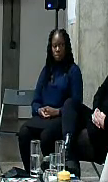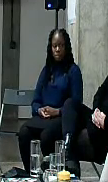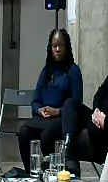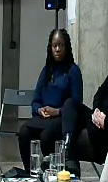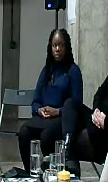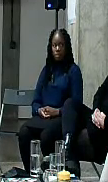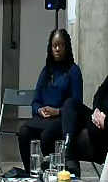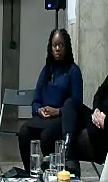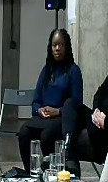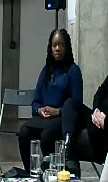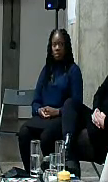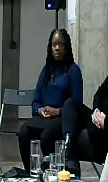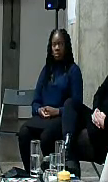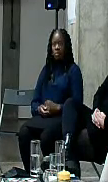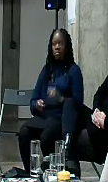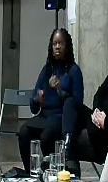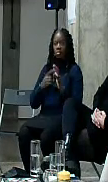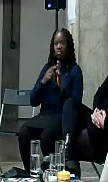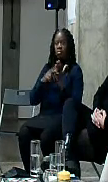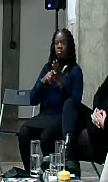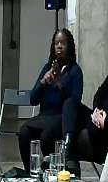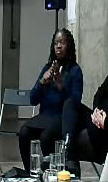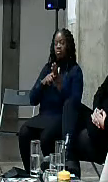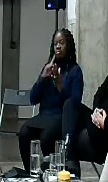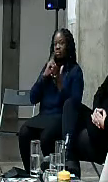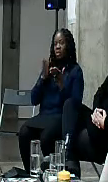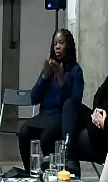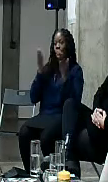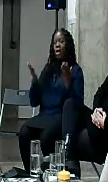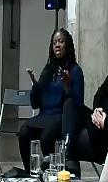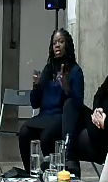as Anna said, equality and fairness. That's,